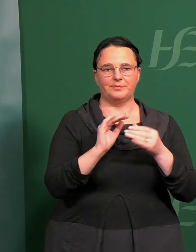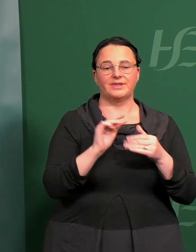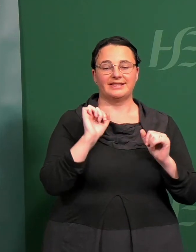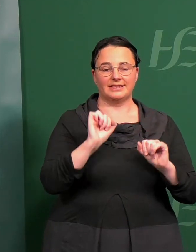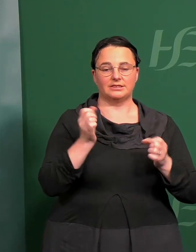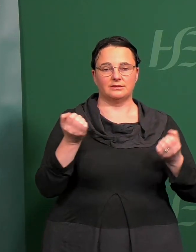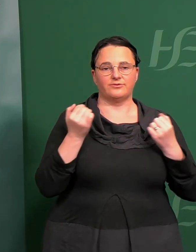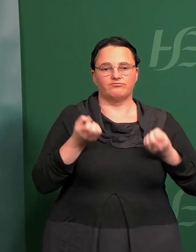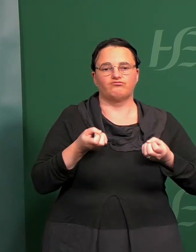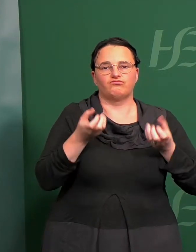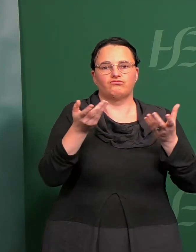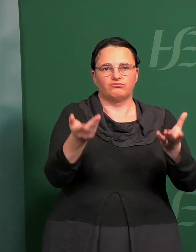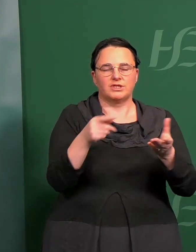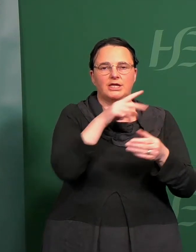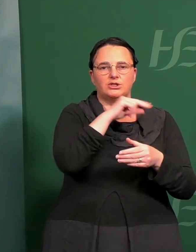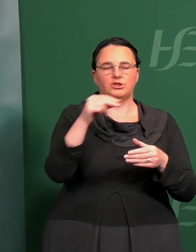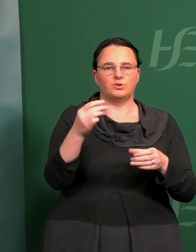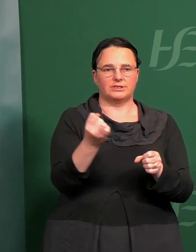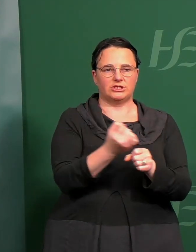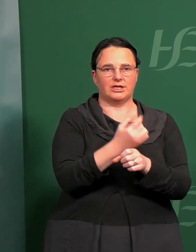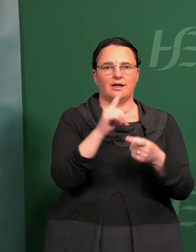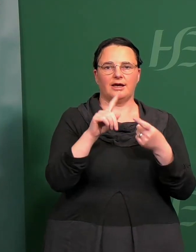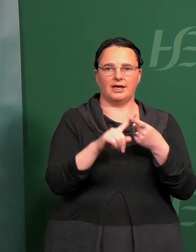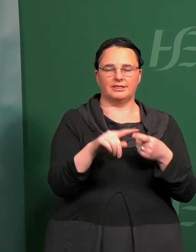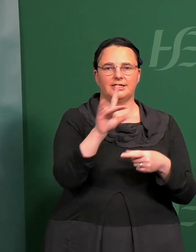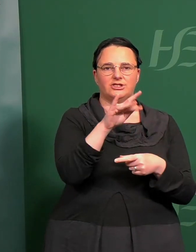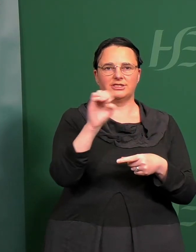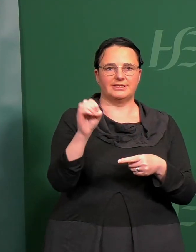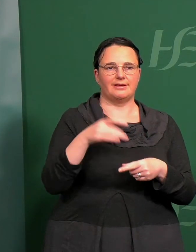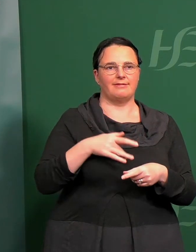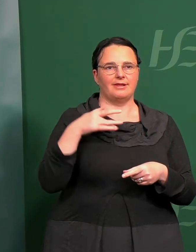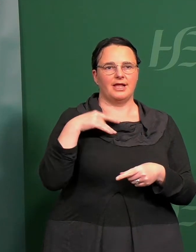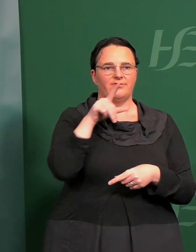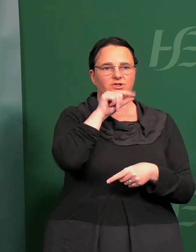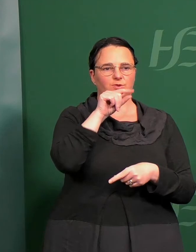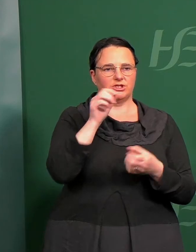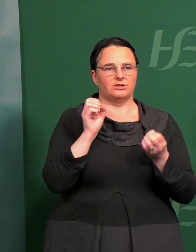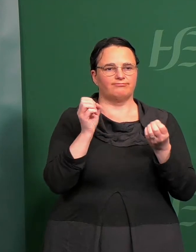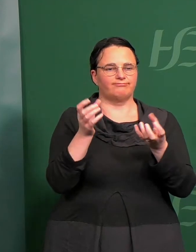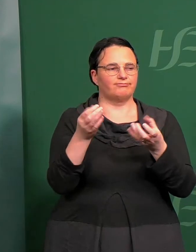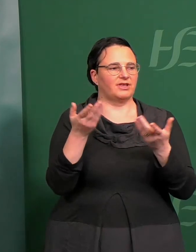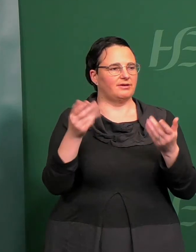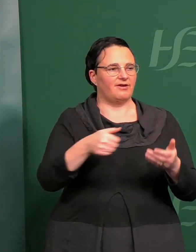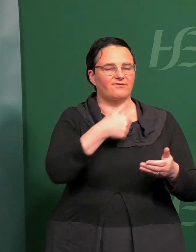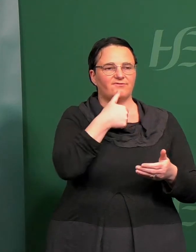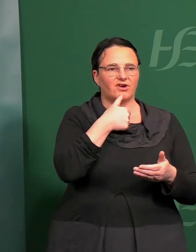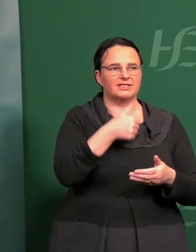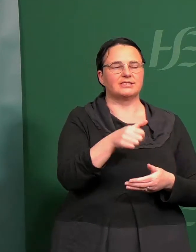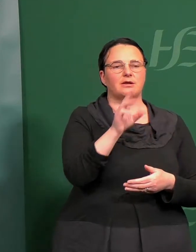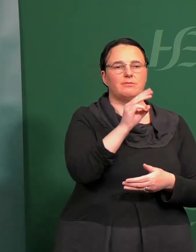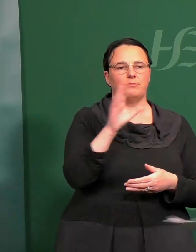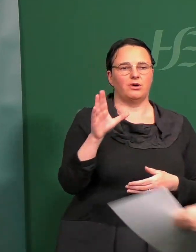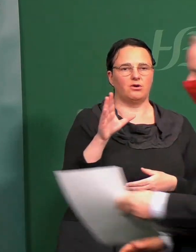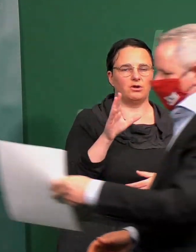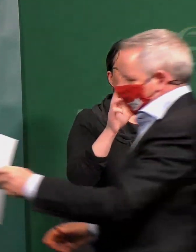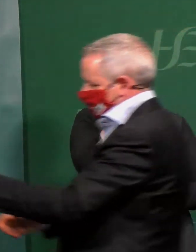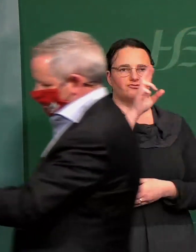being broadcast on the RTE News channel and on the HSE live Twitter feed. And first, could I ask Paul Reid to give his weekly update?